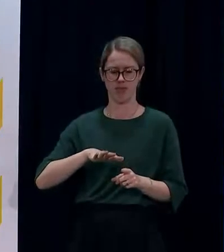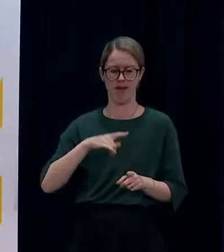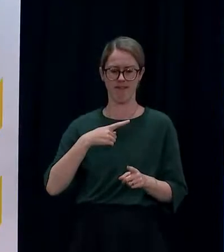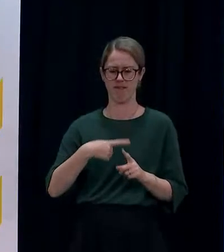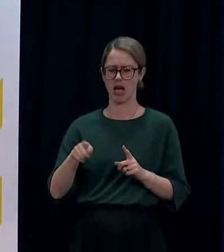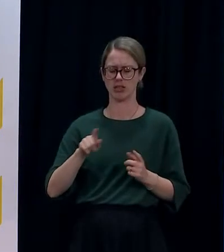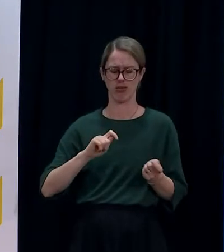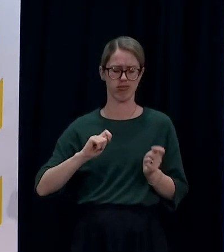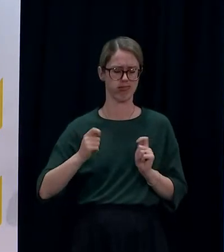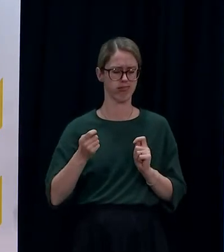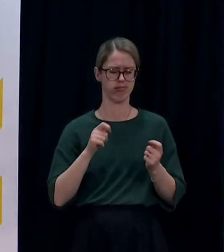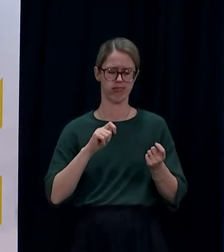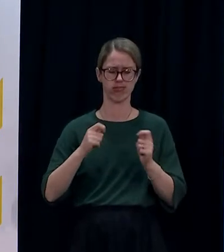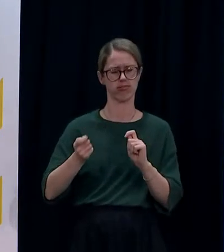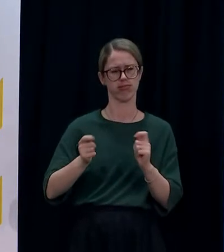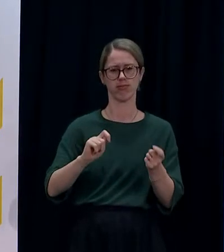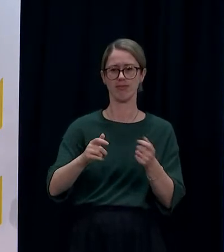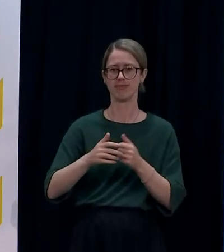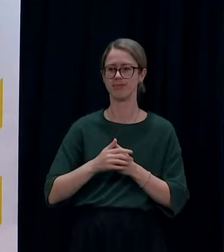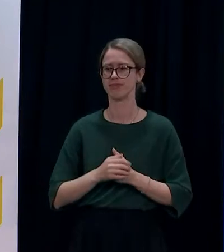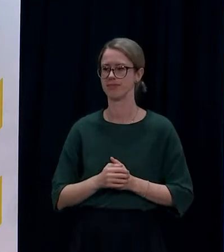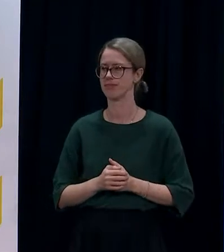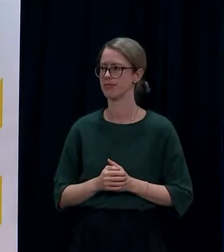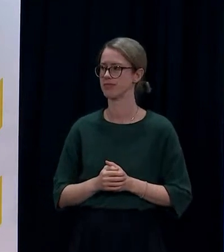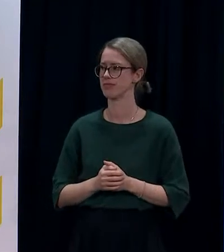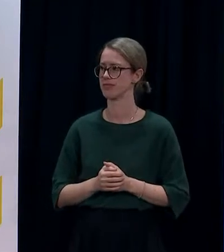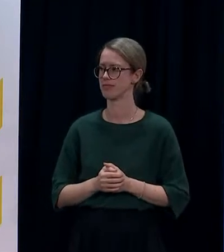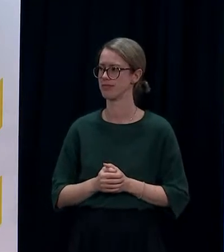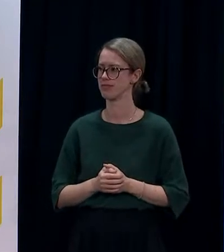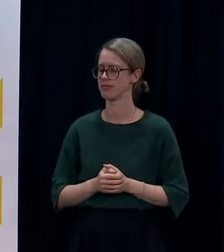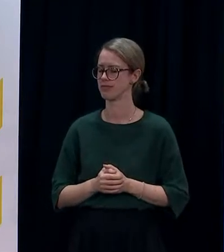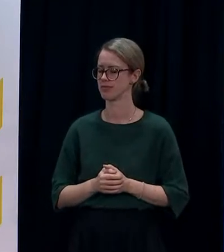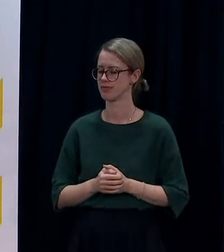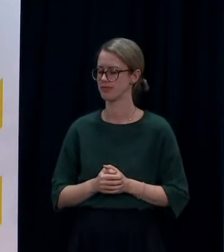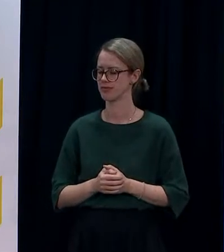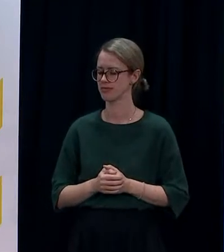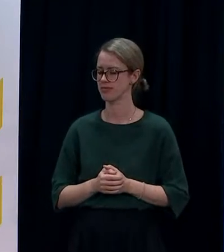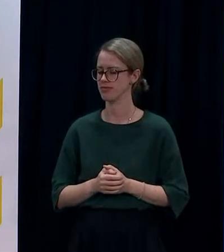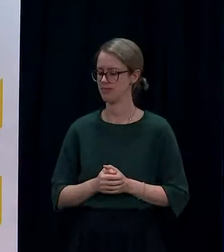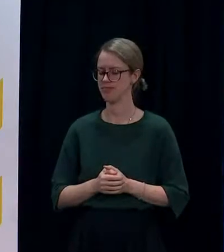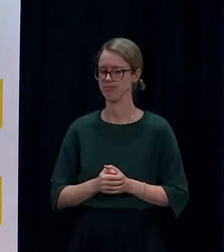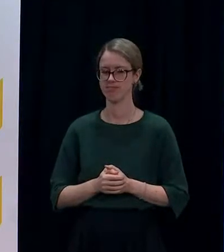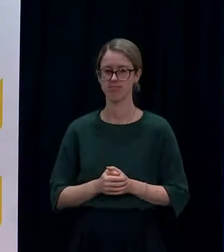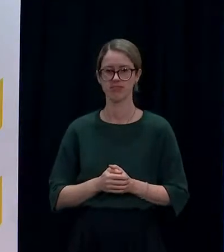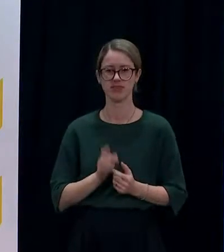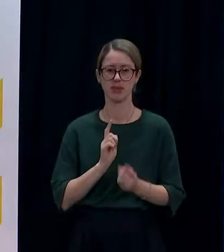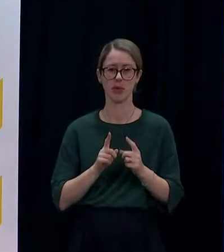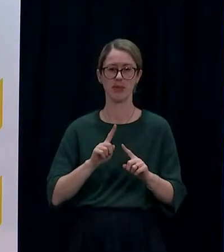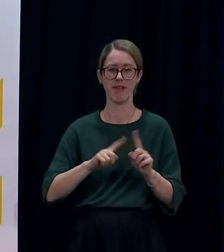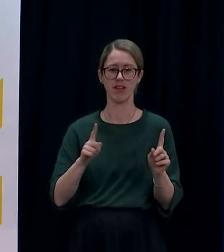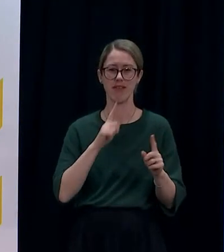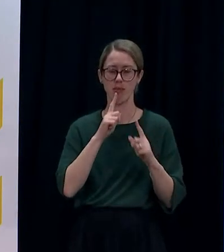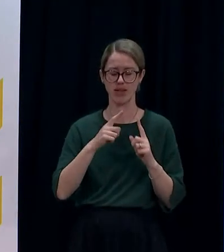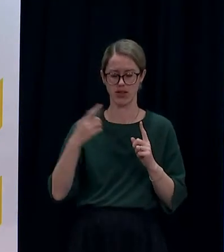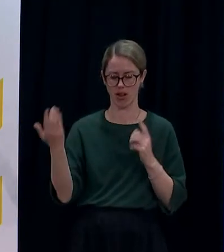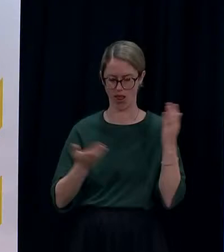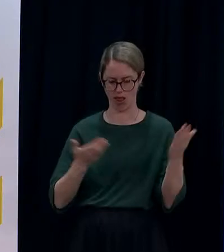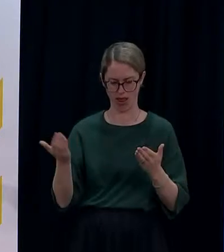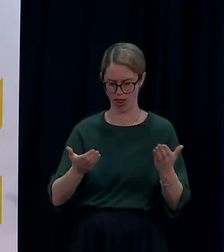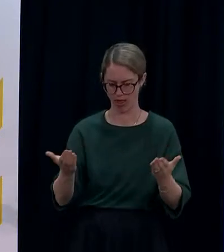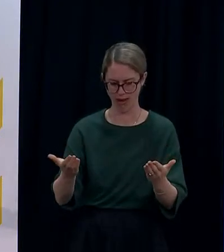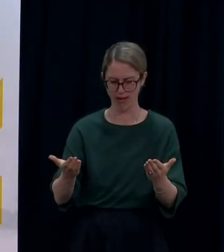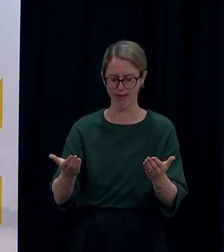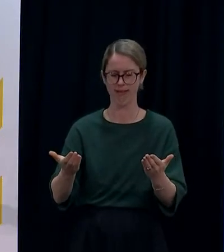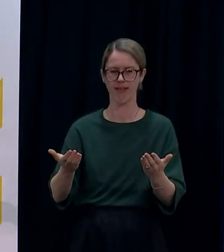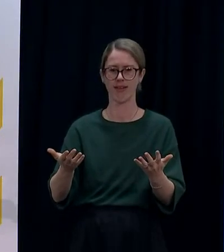situation, and in the normal course of events, you will often get different stories coming in over a period of